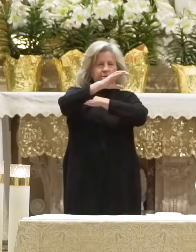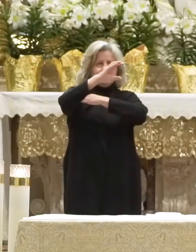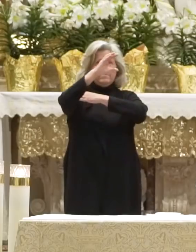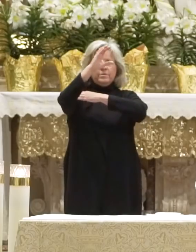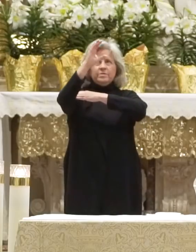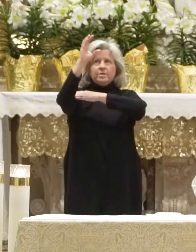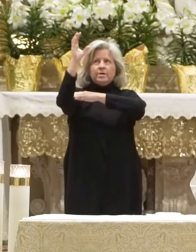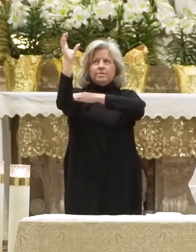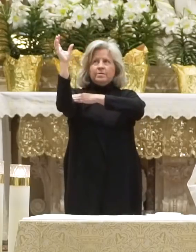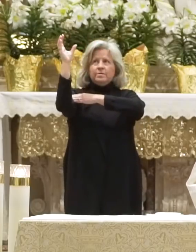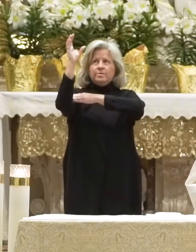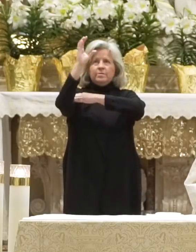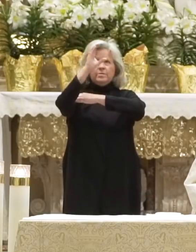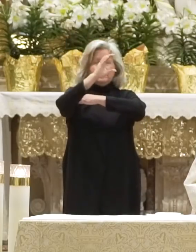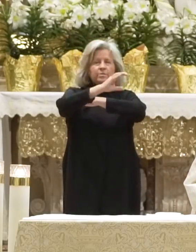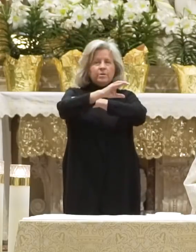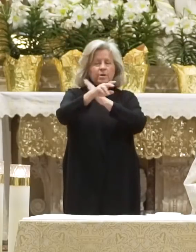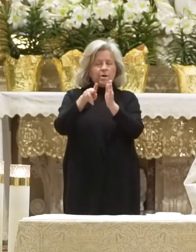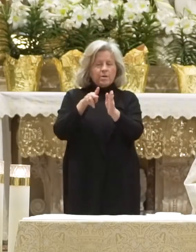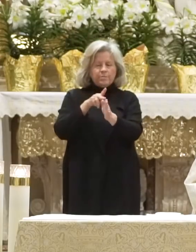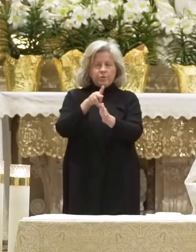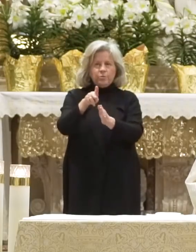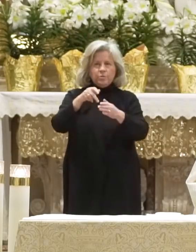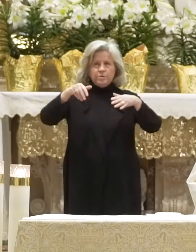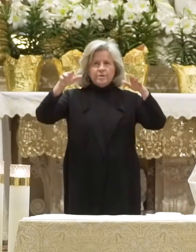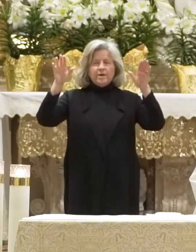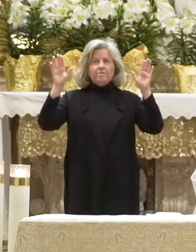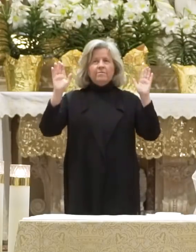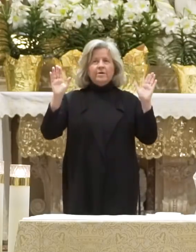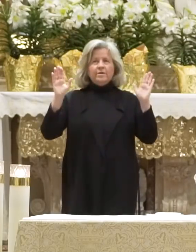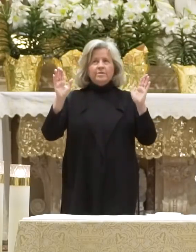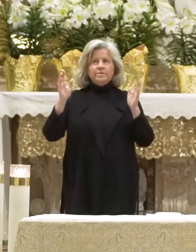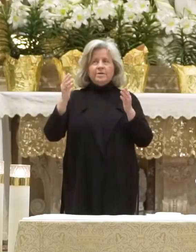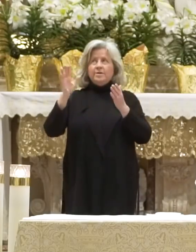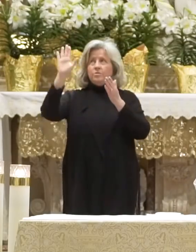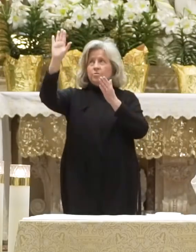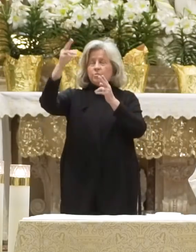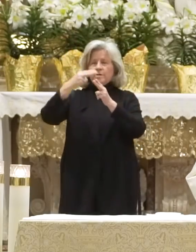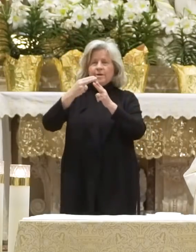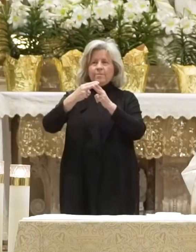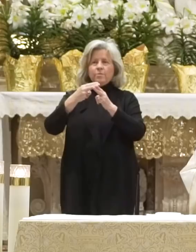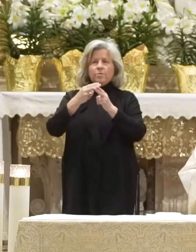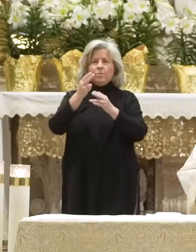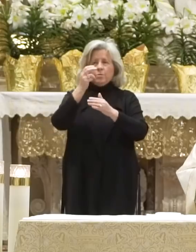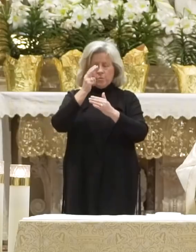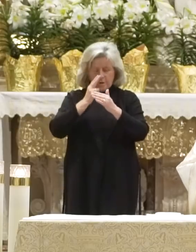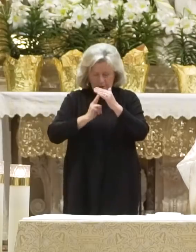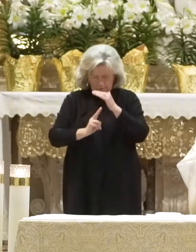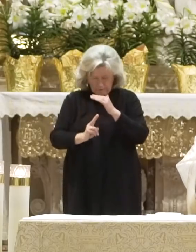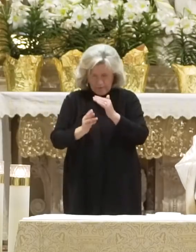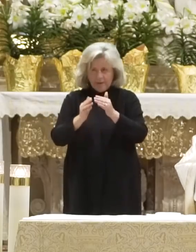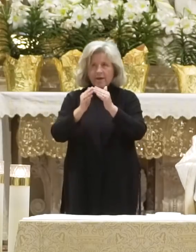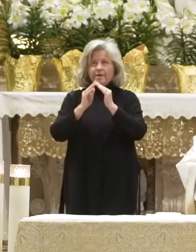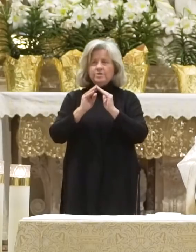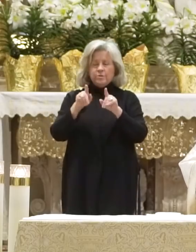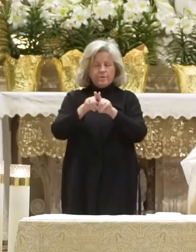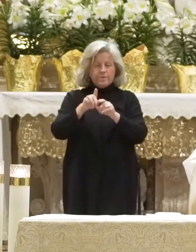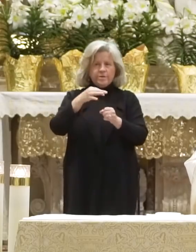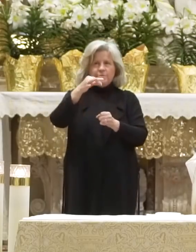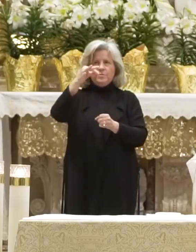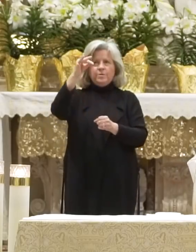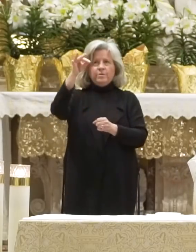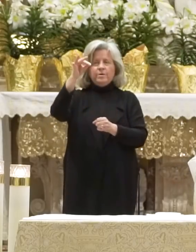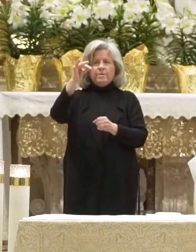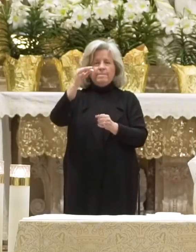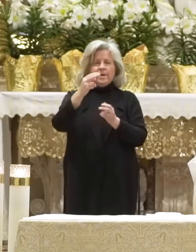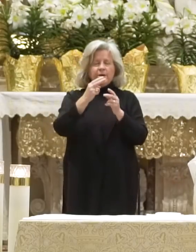pure sacrifice may be offered to your name. Therefore, Lord, we humbly implore you by that same Spirit, graciously make holy